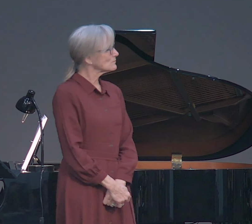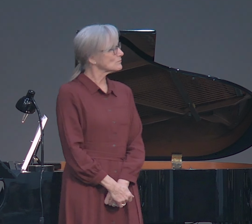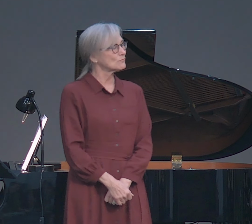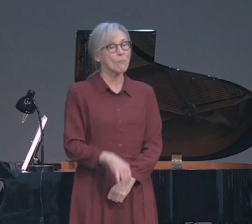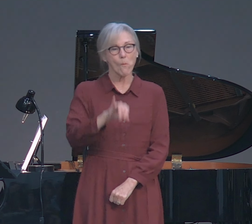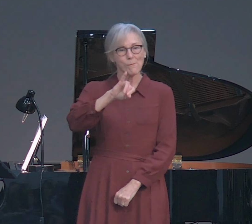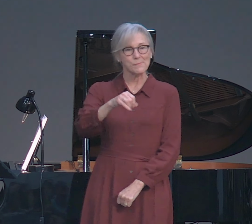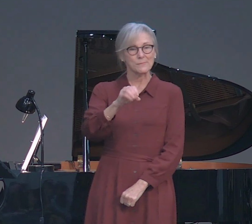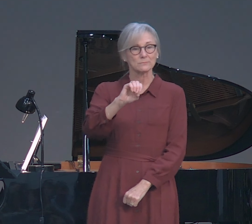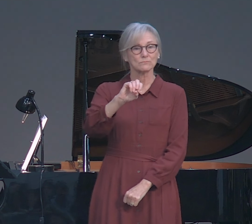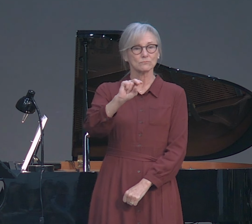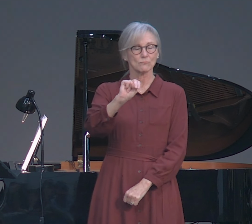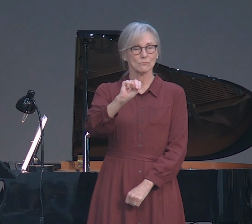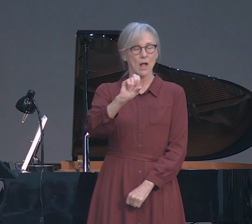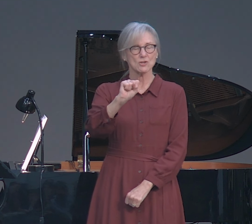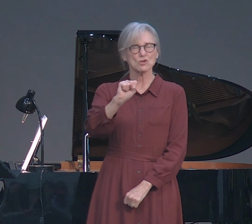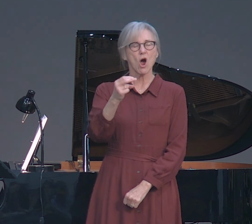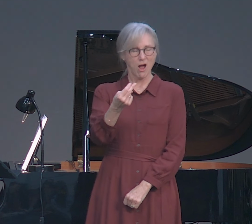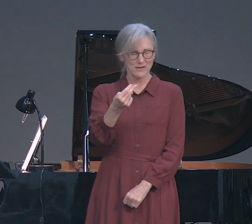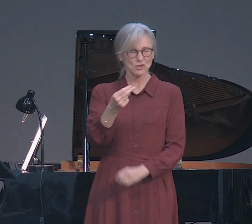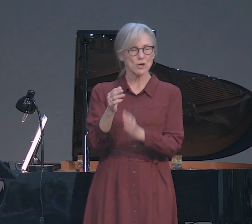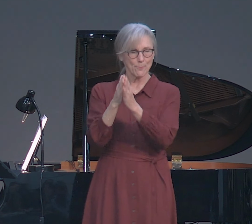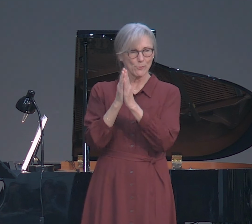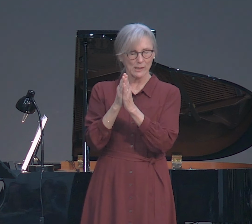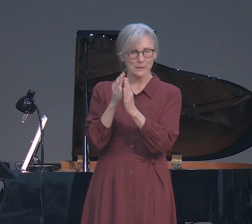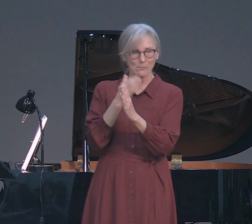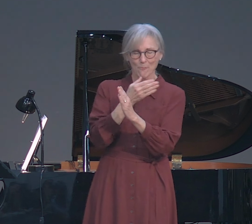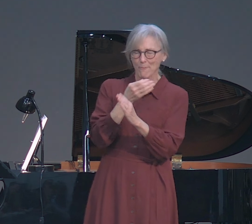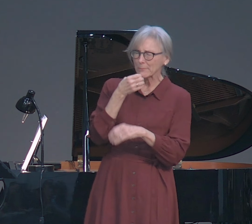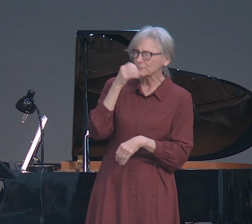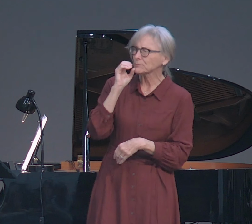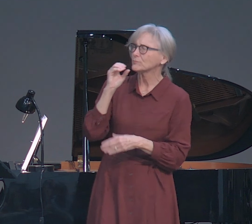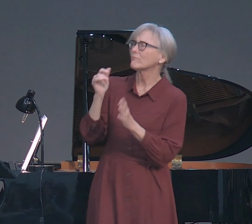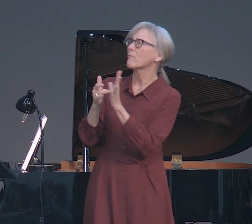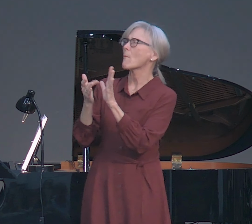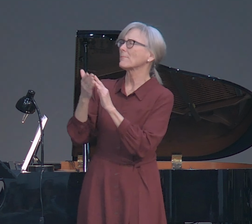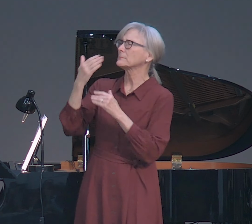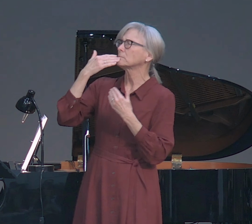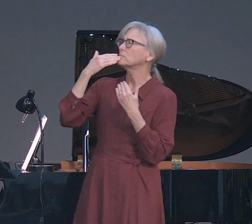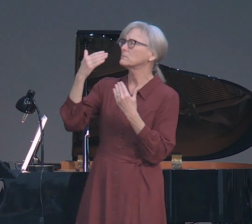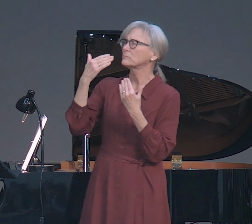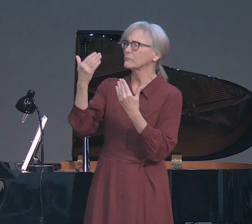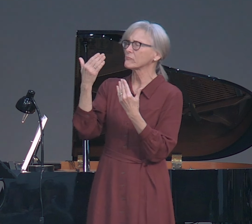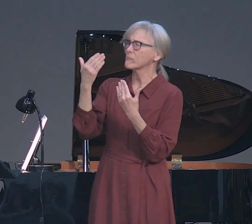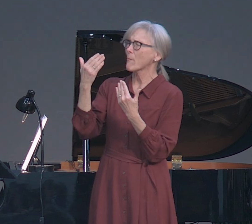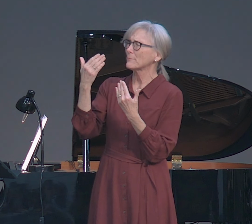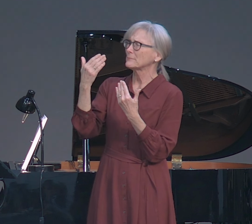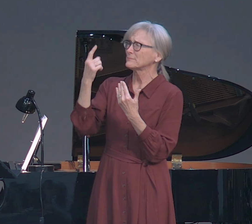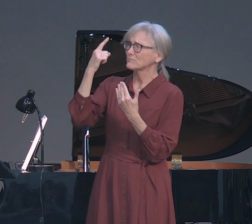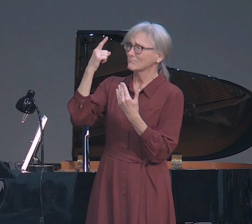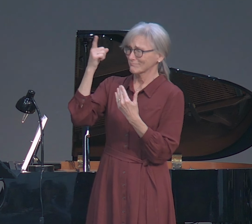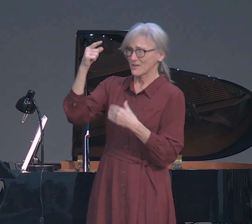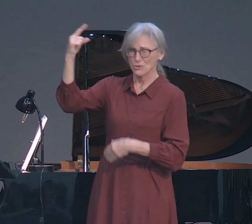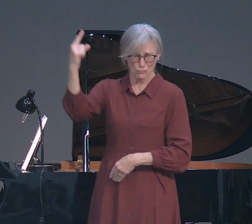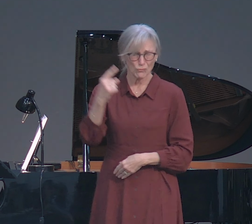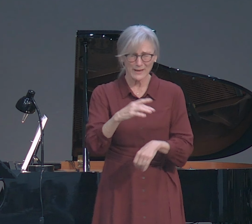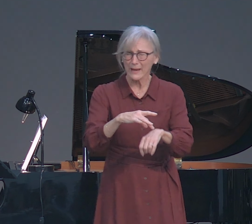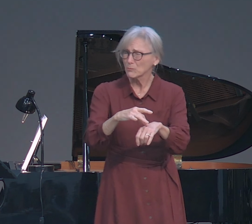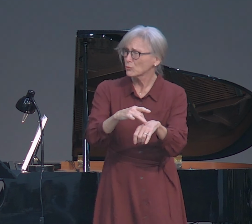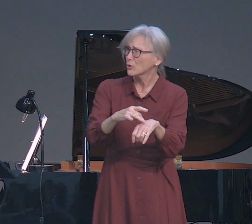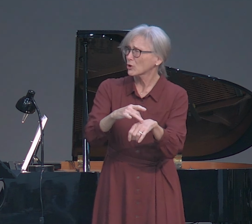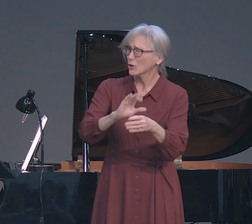Josh Threlfall, would you please pray before we drink the juice? Jesus, thank you for coming to earth